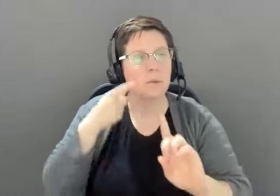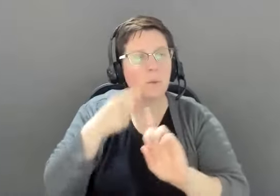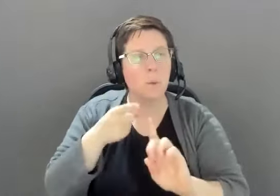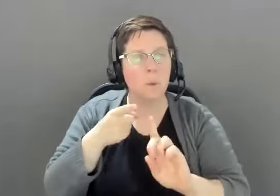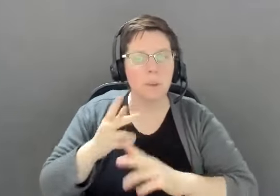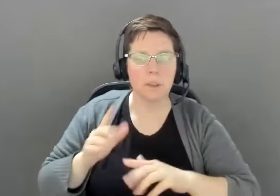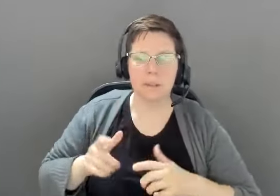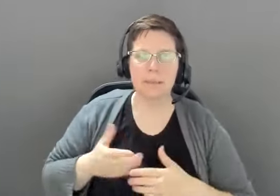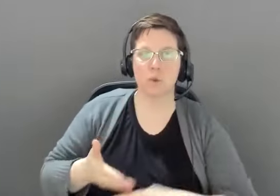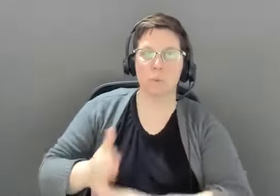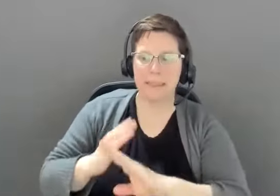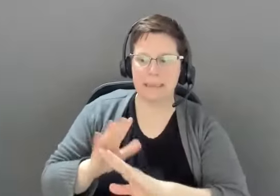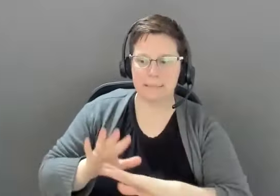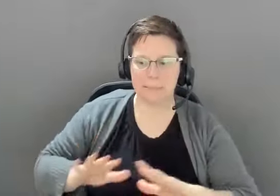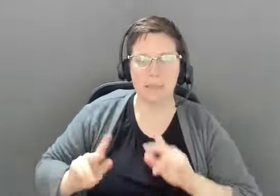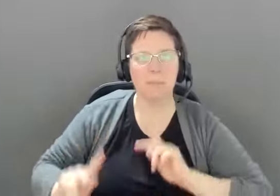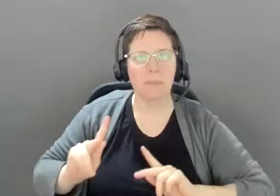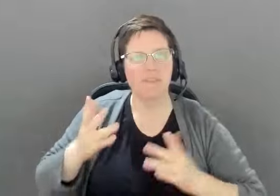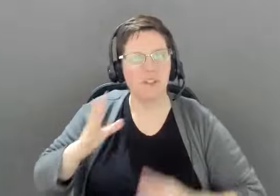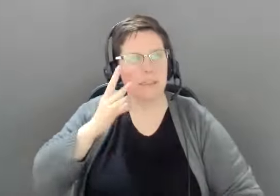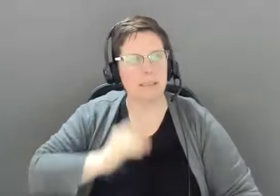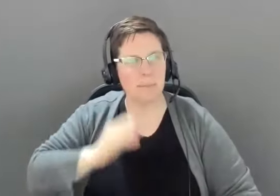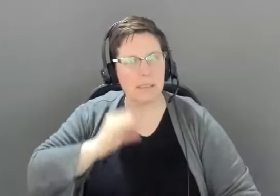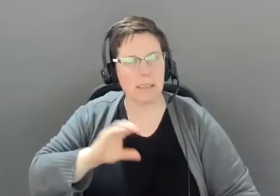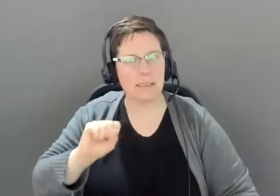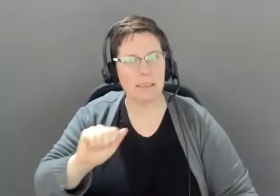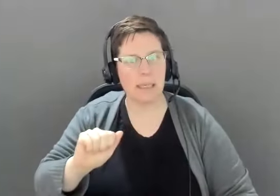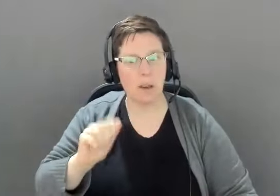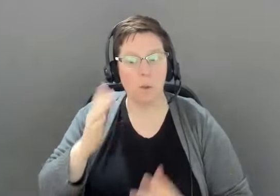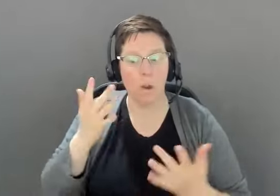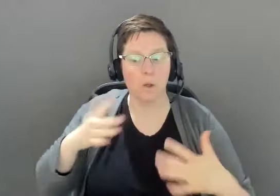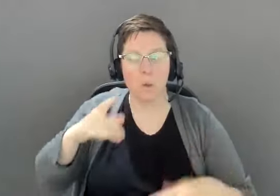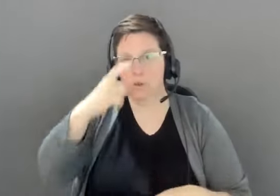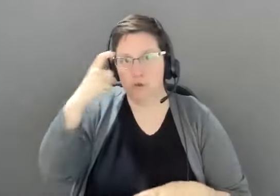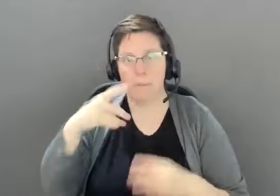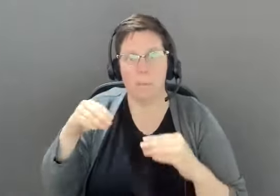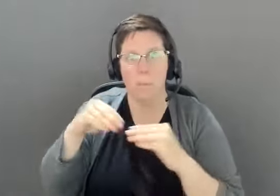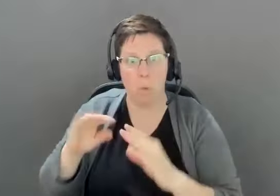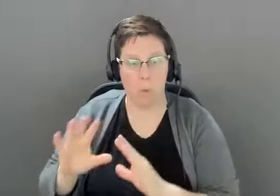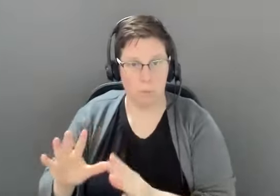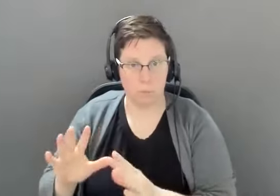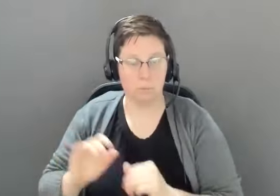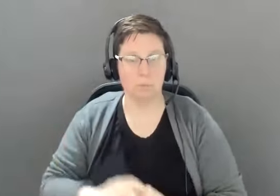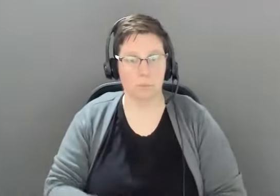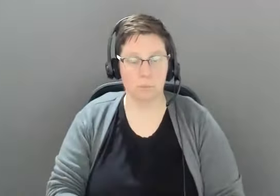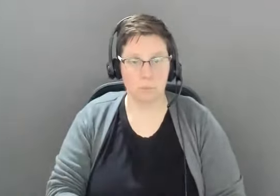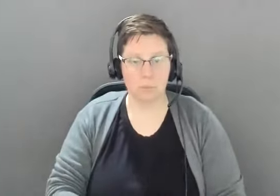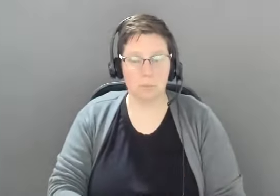widespread publicity, preventing further trauma or harm that might arise from public exposure.